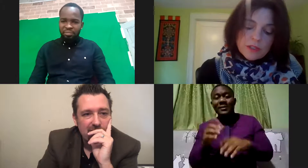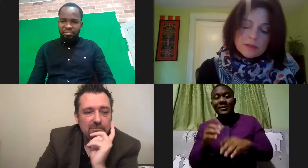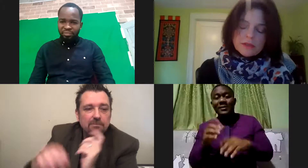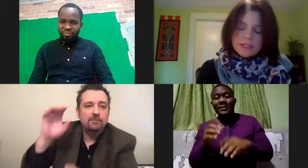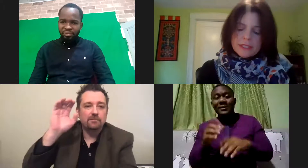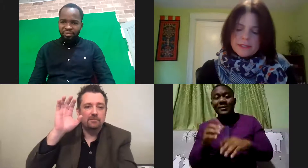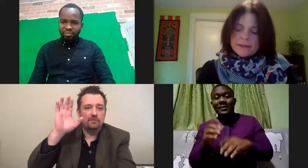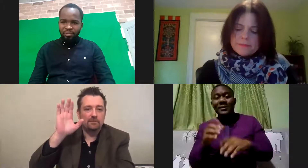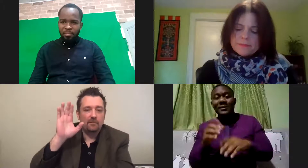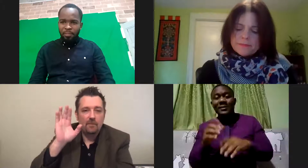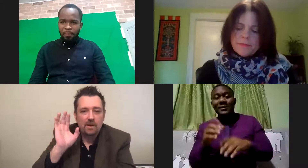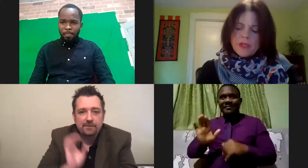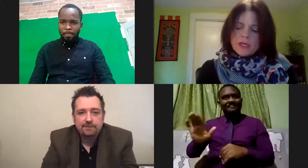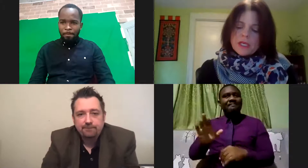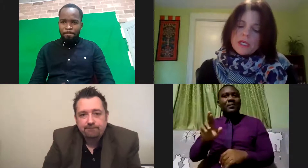Well,